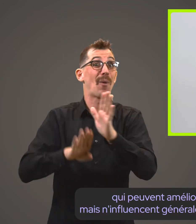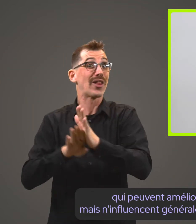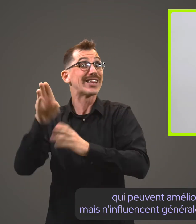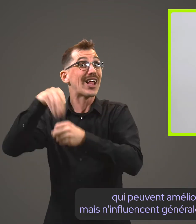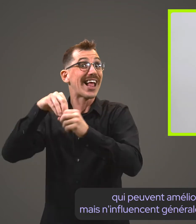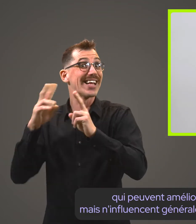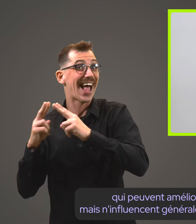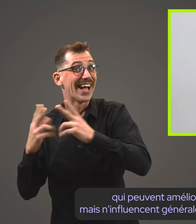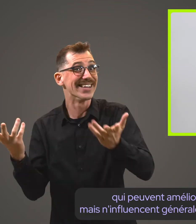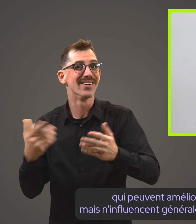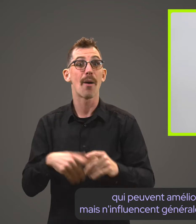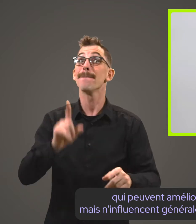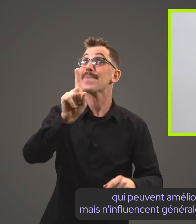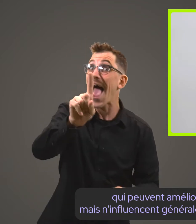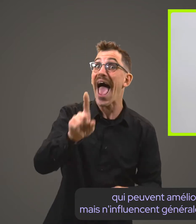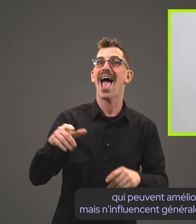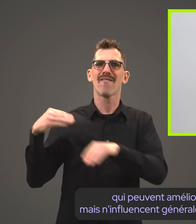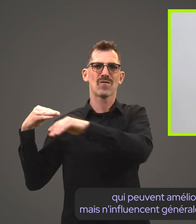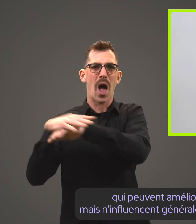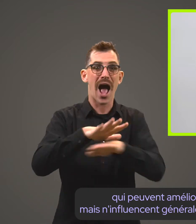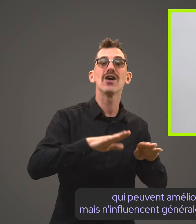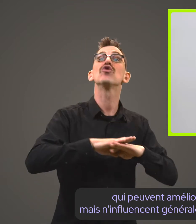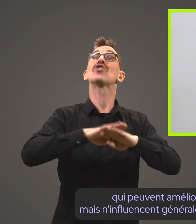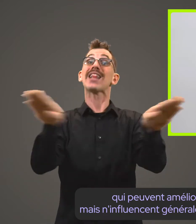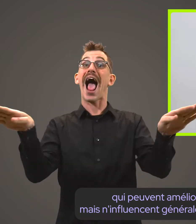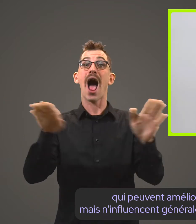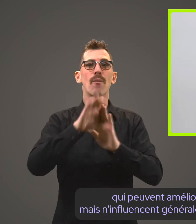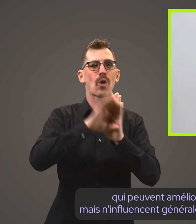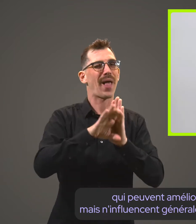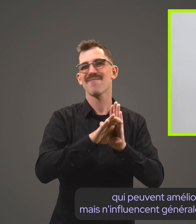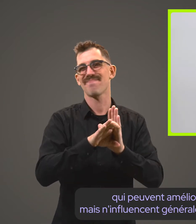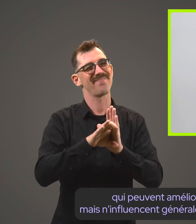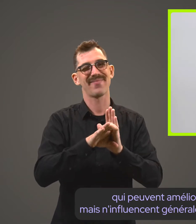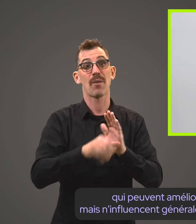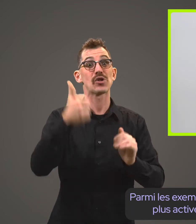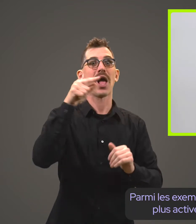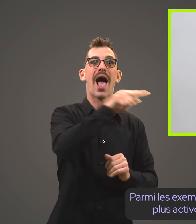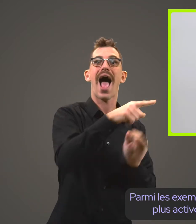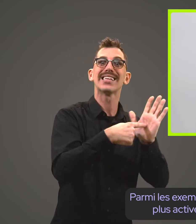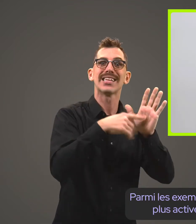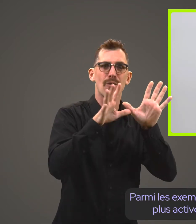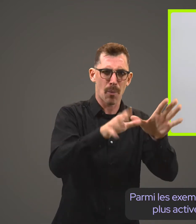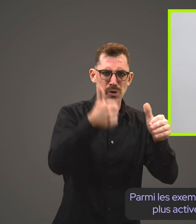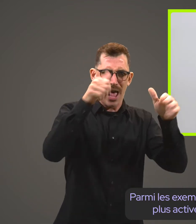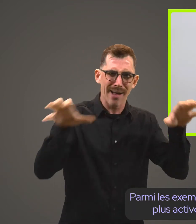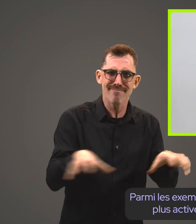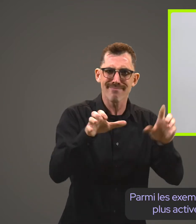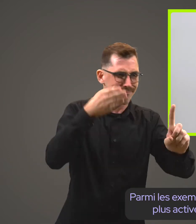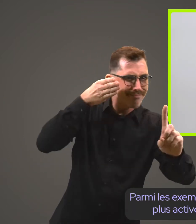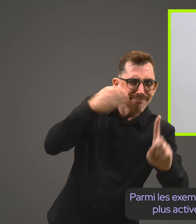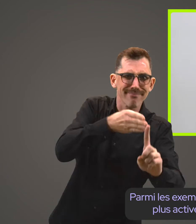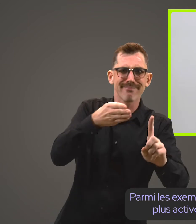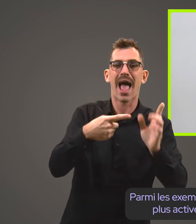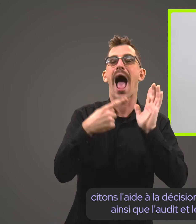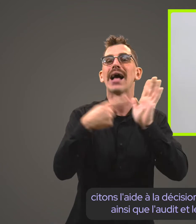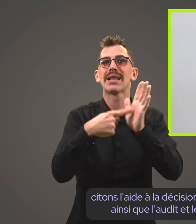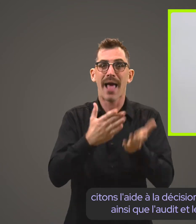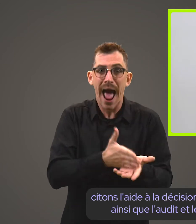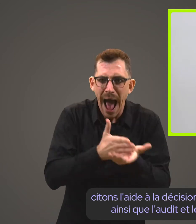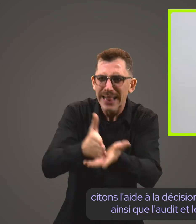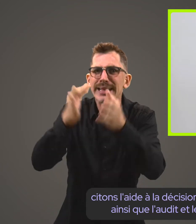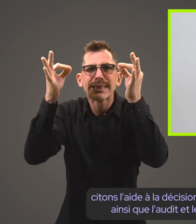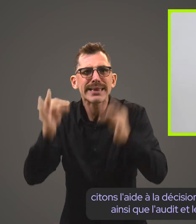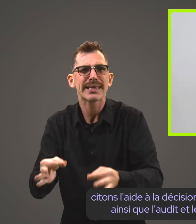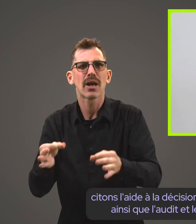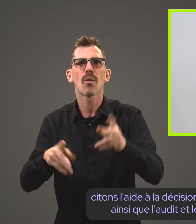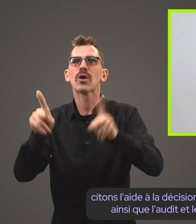presentations, which can improve knowledge but generally do not influence behavior. Examples of more active and targeted